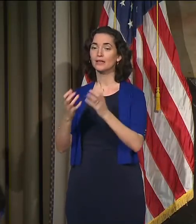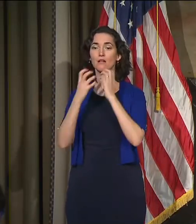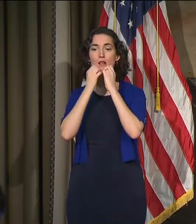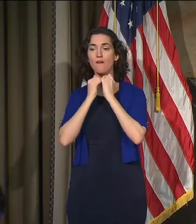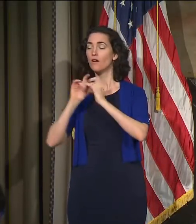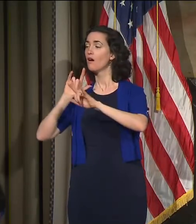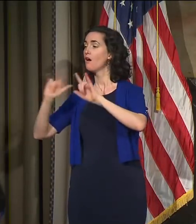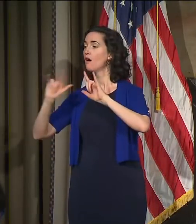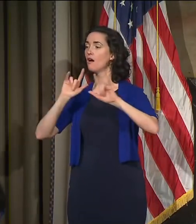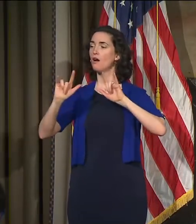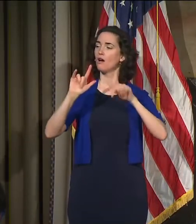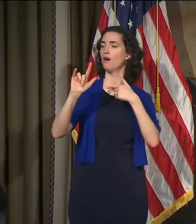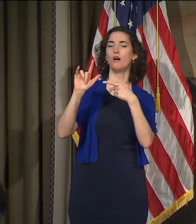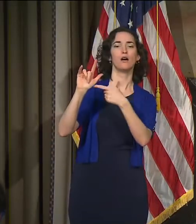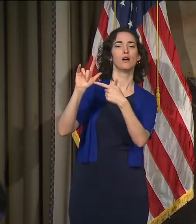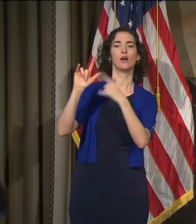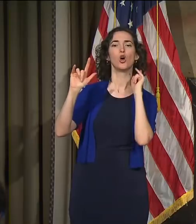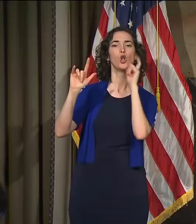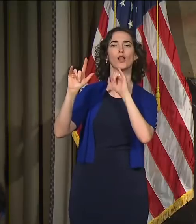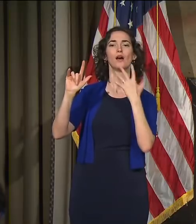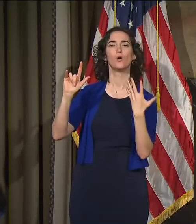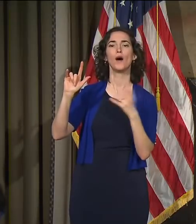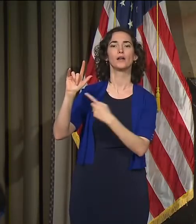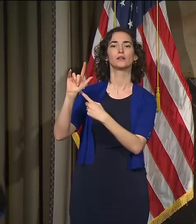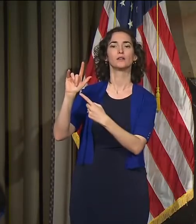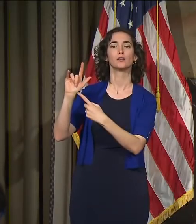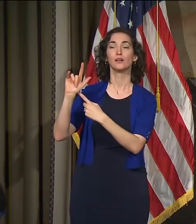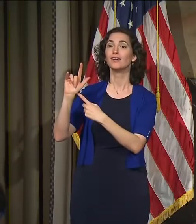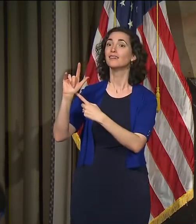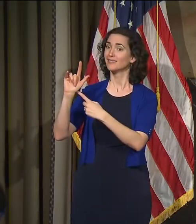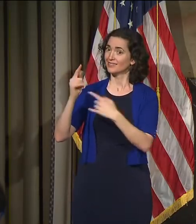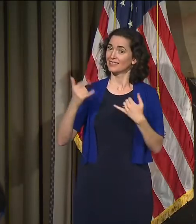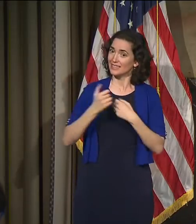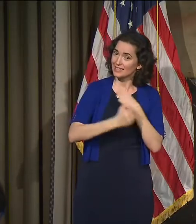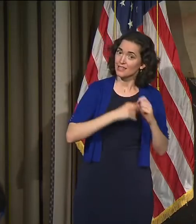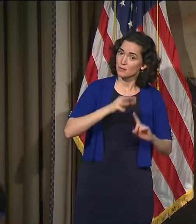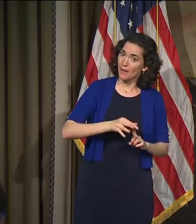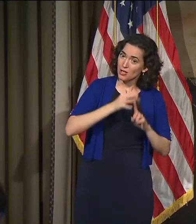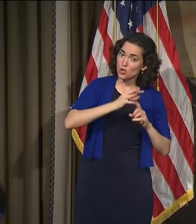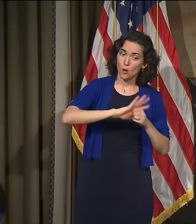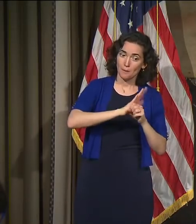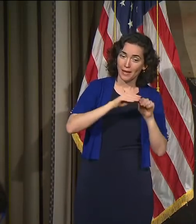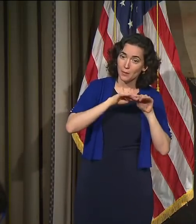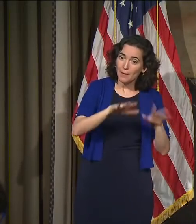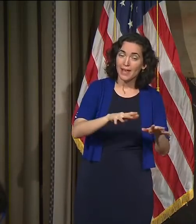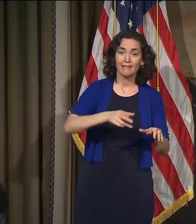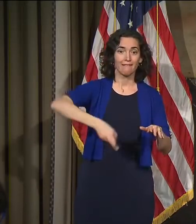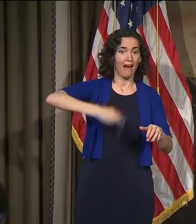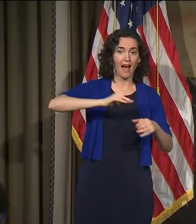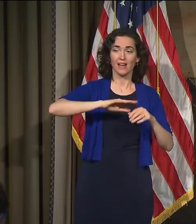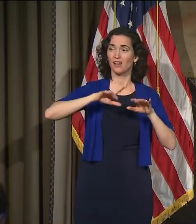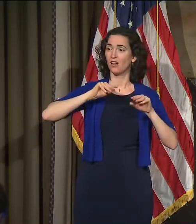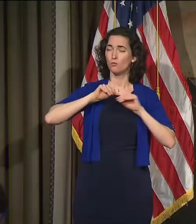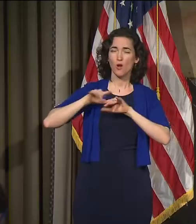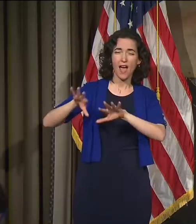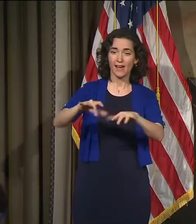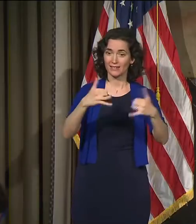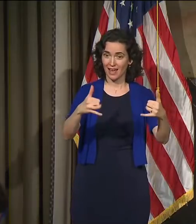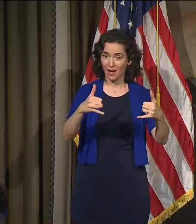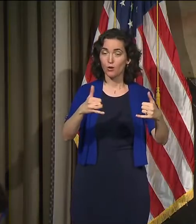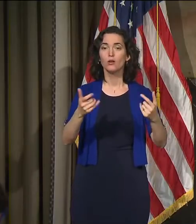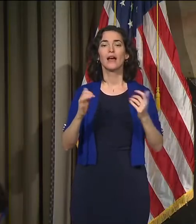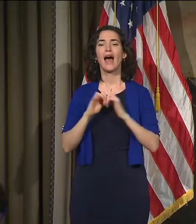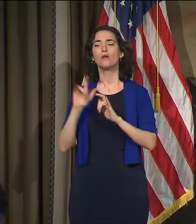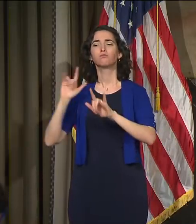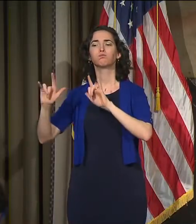them this year in the middle of this pandemic and given the current stage of COVID in Louisiana is